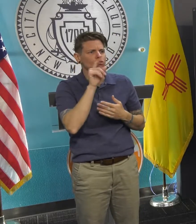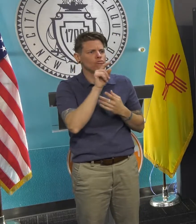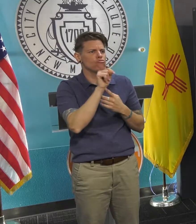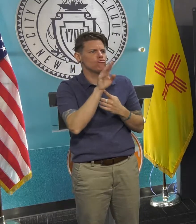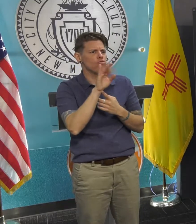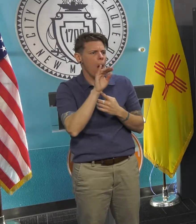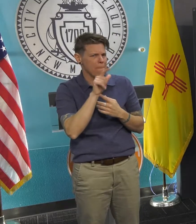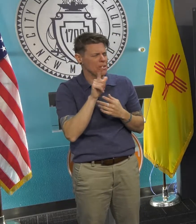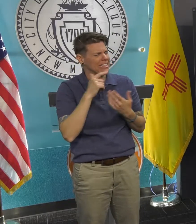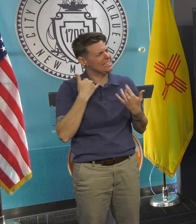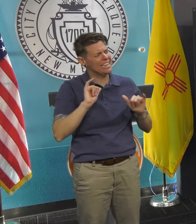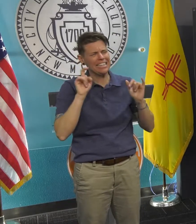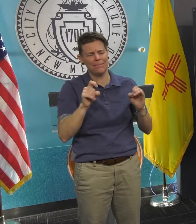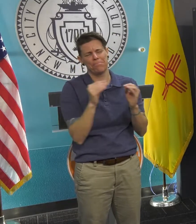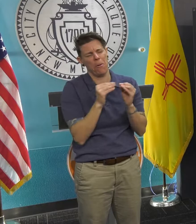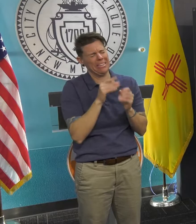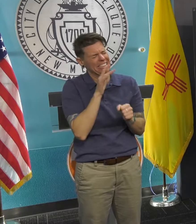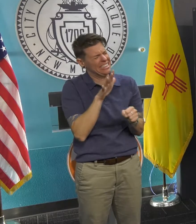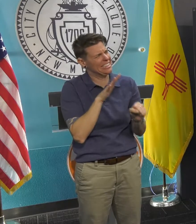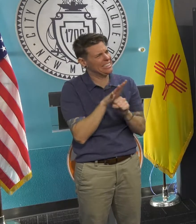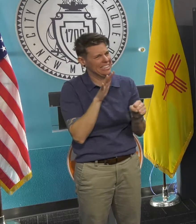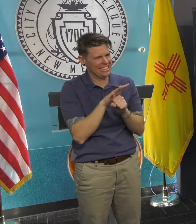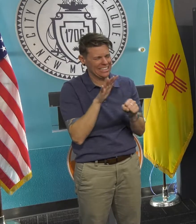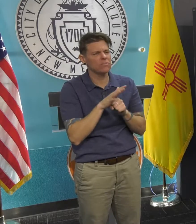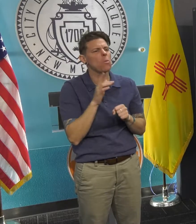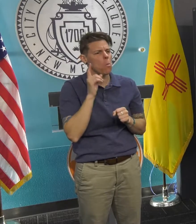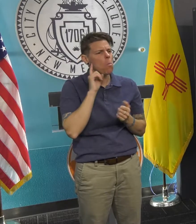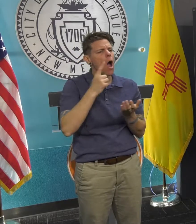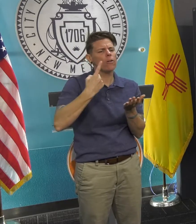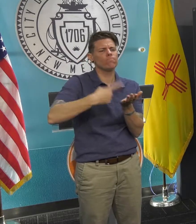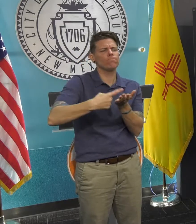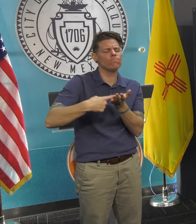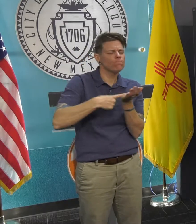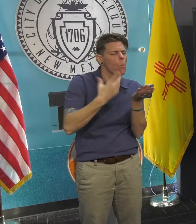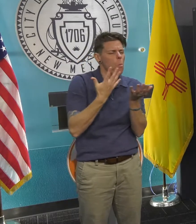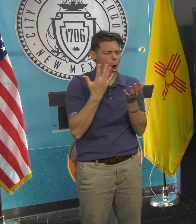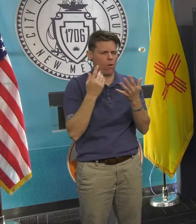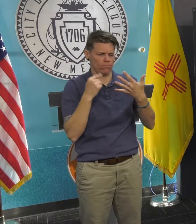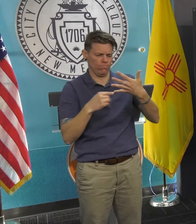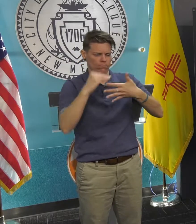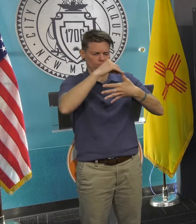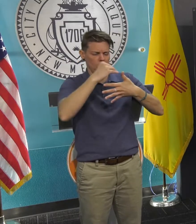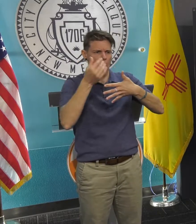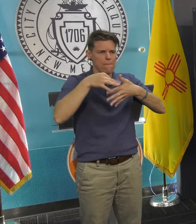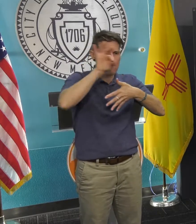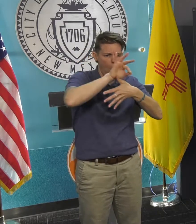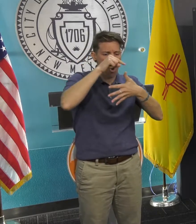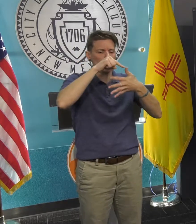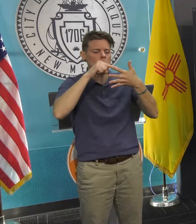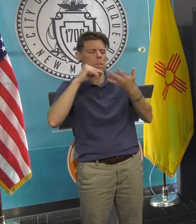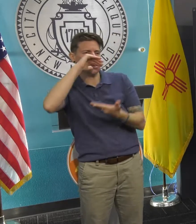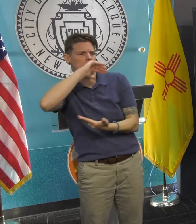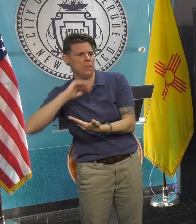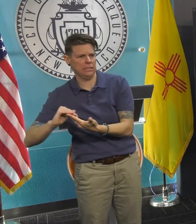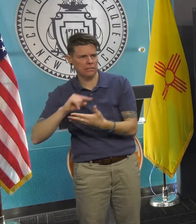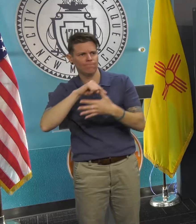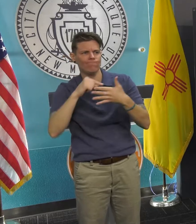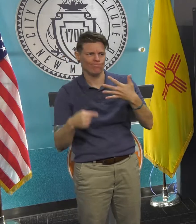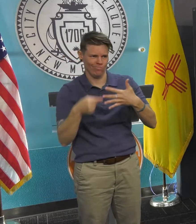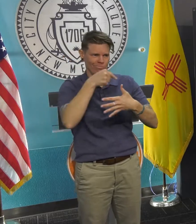particularly important for New Mexico. We know that Albuquerque, local, and tribal governments across the state are losing revenue